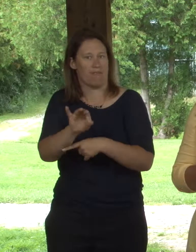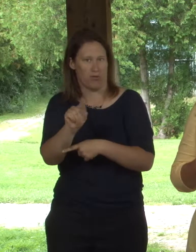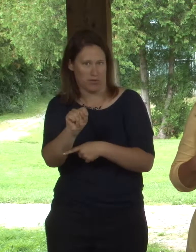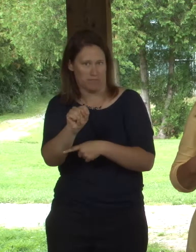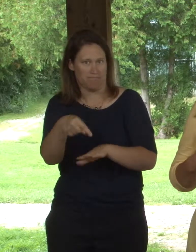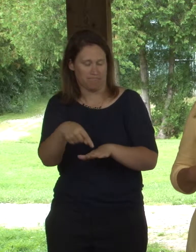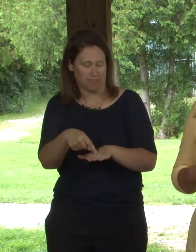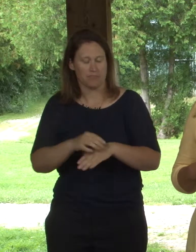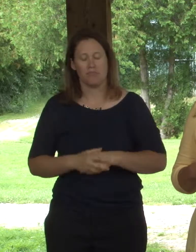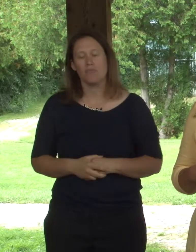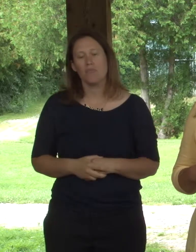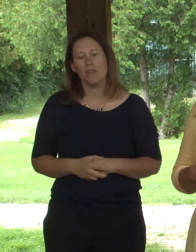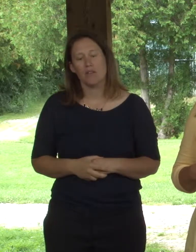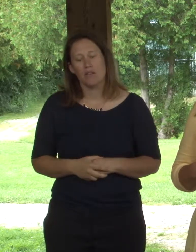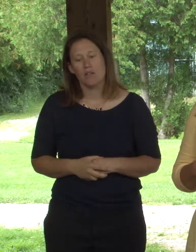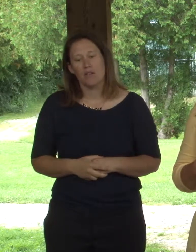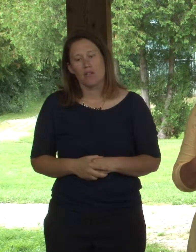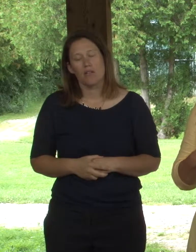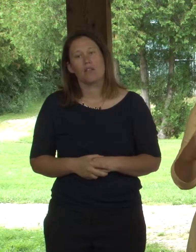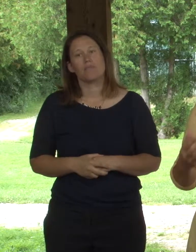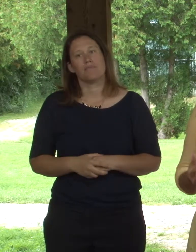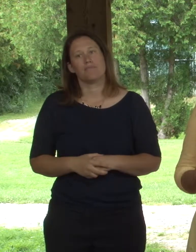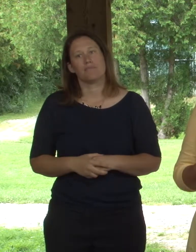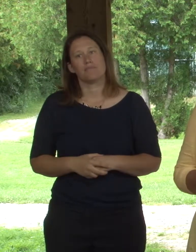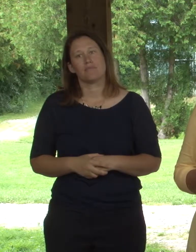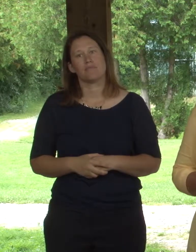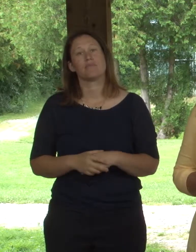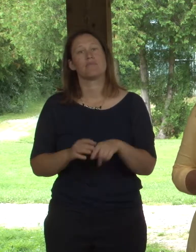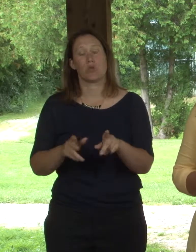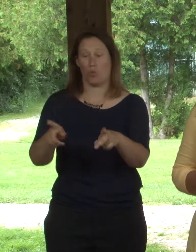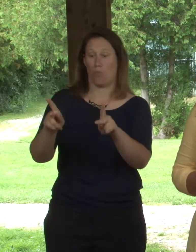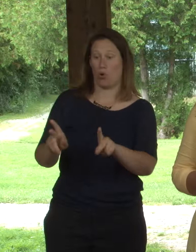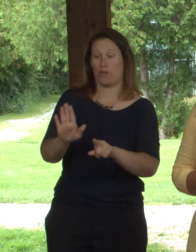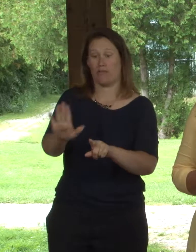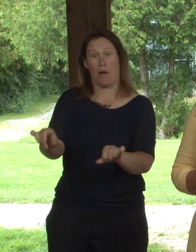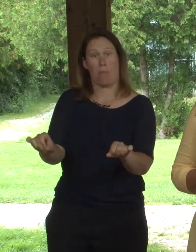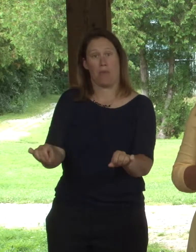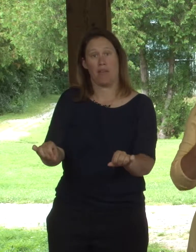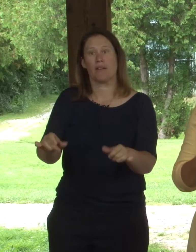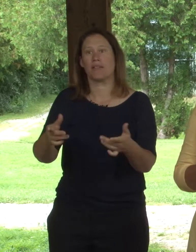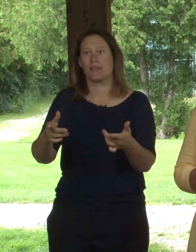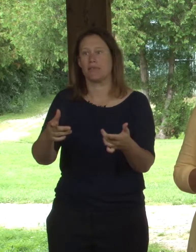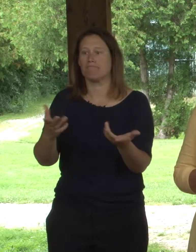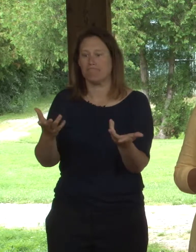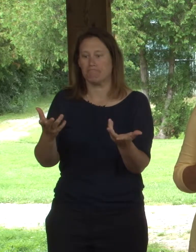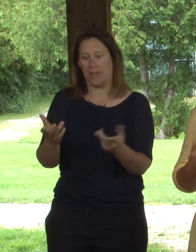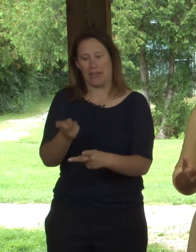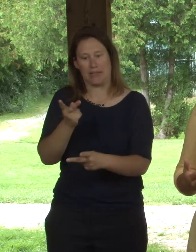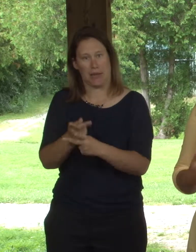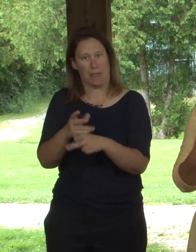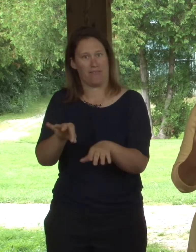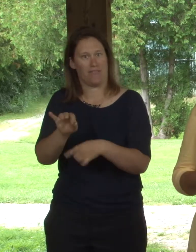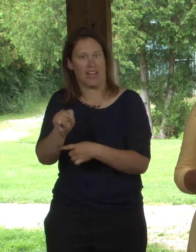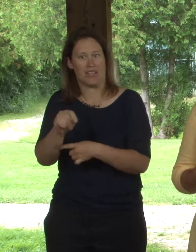the feet and individuals' ability to maintain healthy feet. And I wanted to touch, there's quite